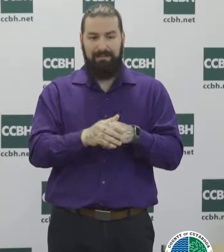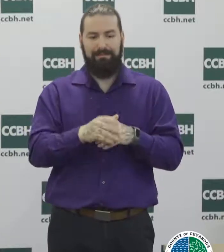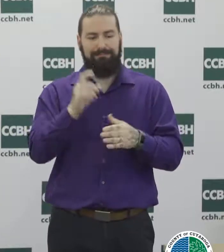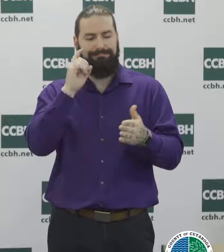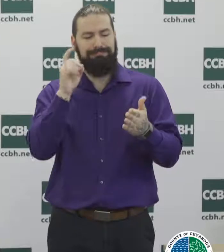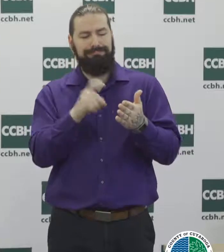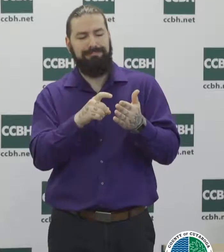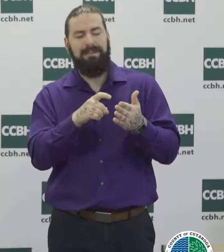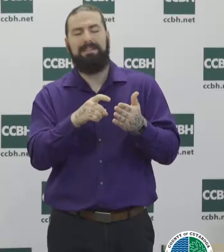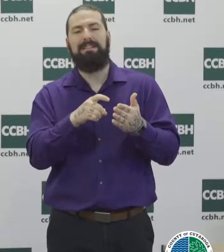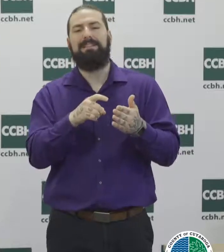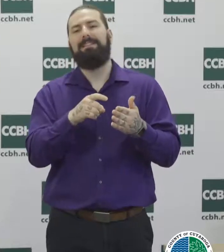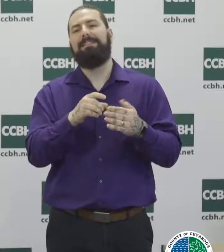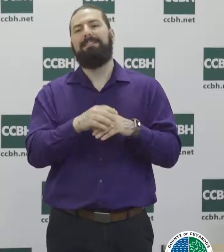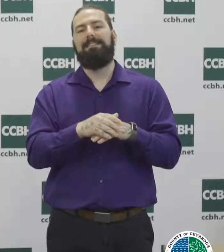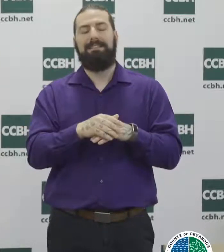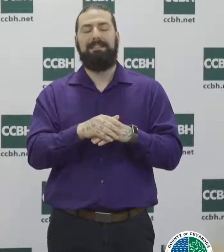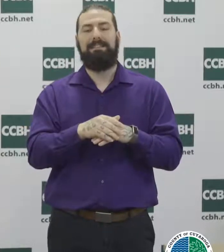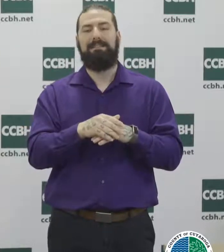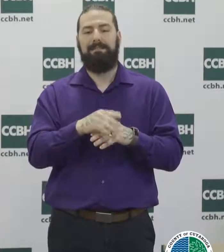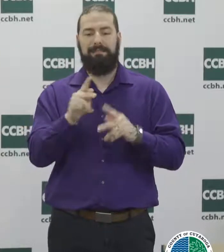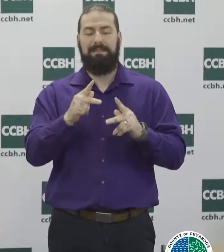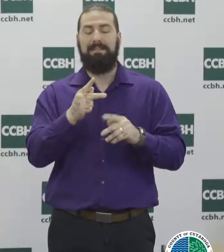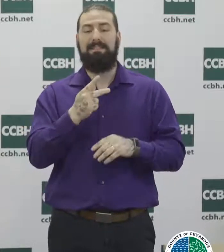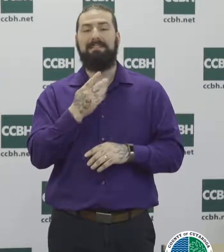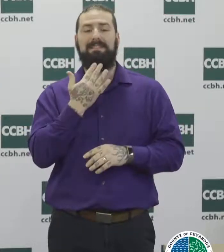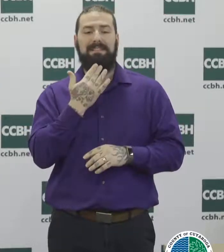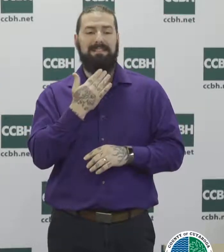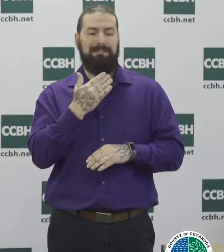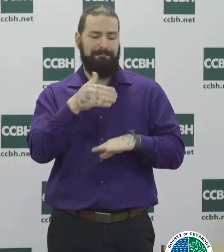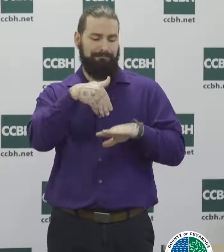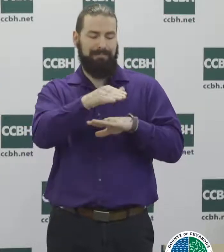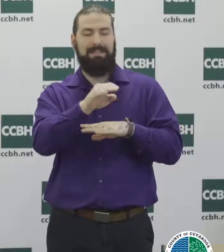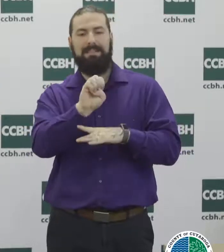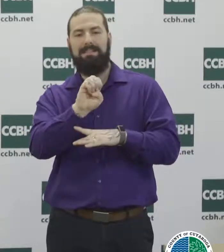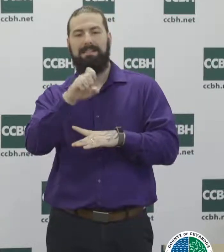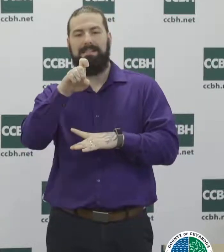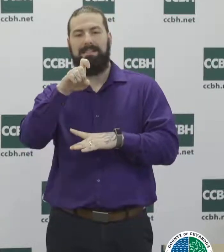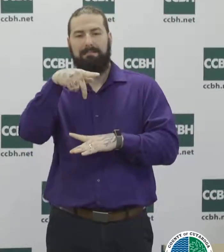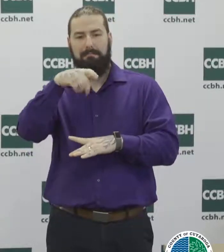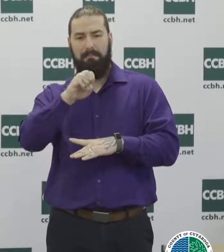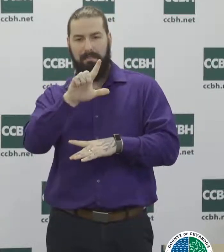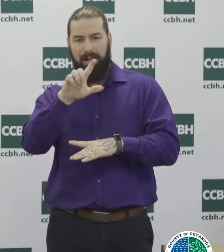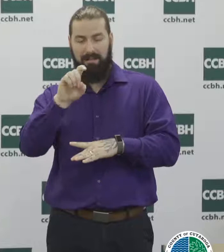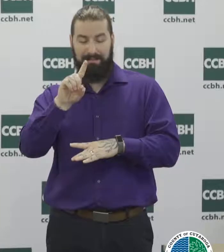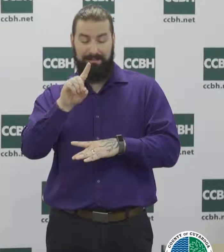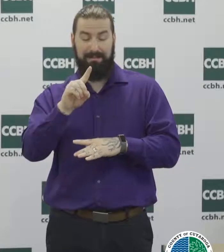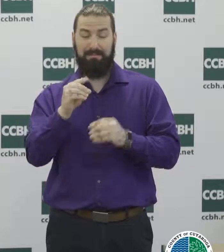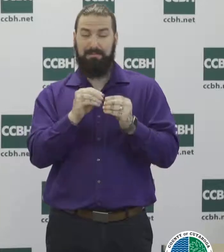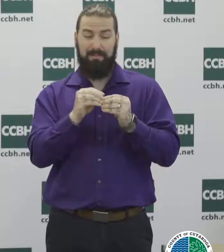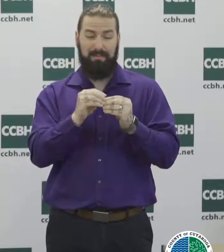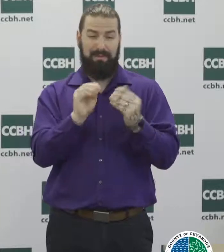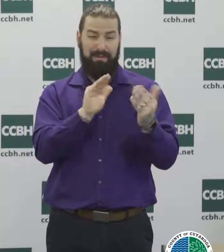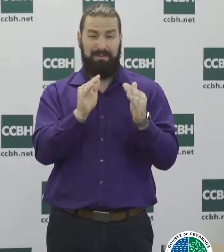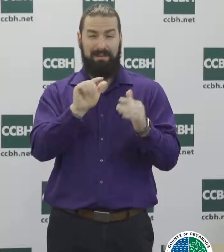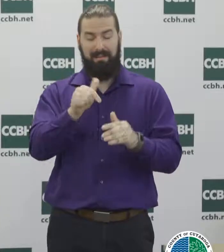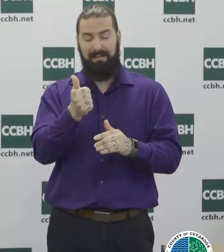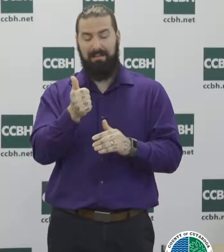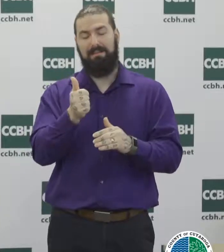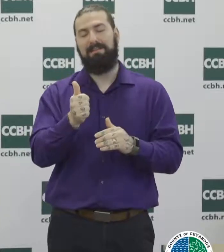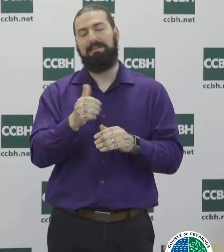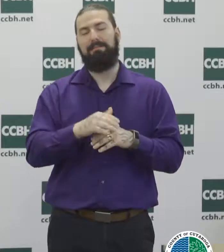rates. That's something that locally our partners at Starting Point have been working on for probably more than a